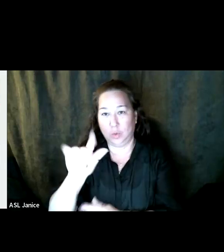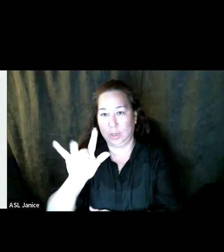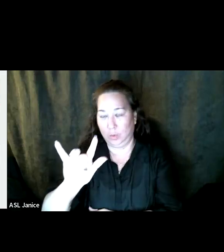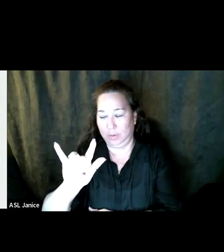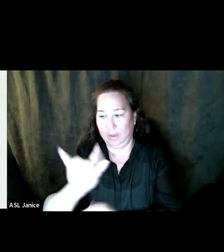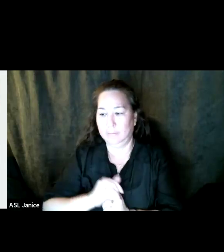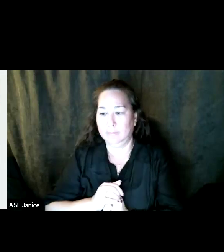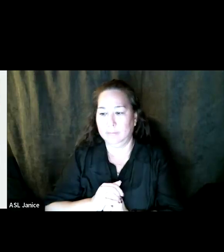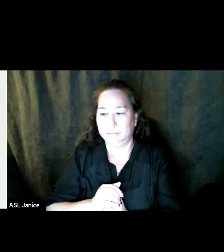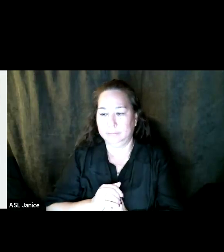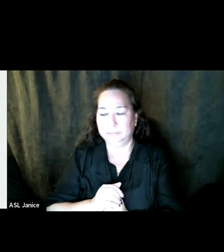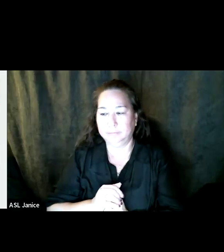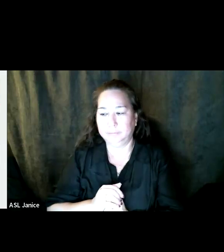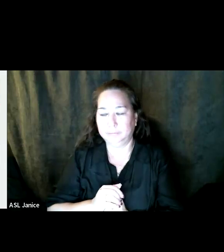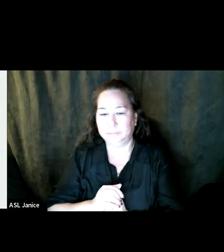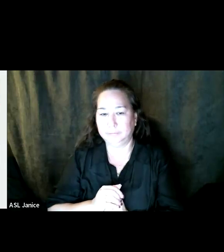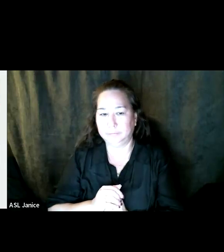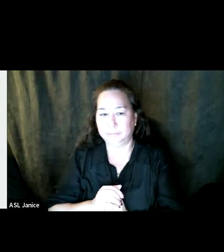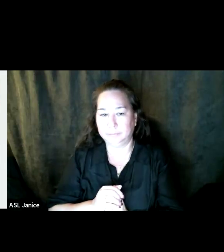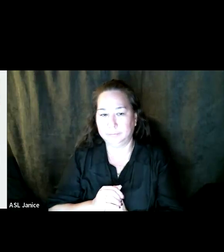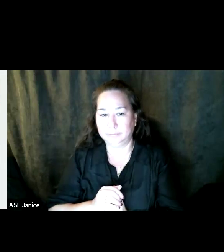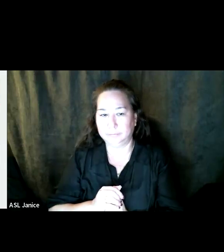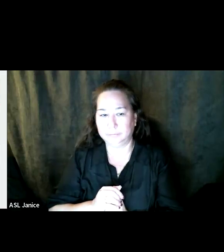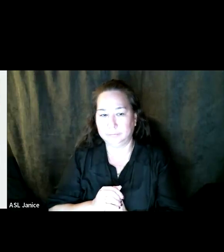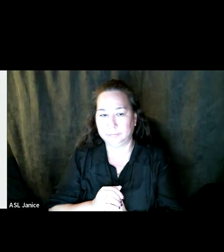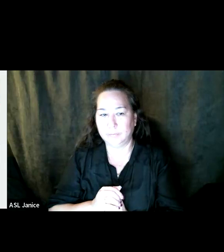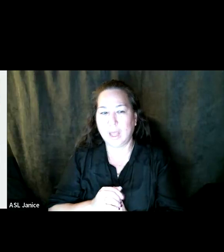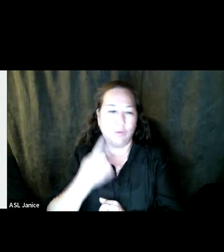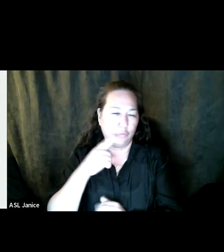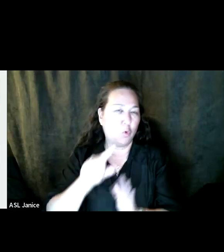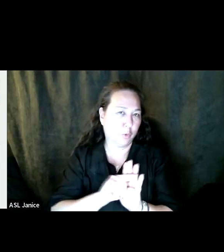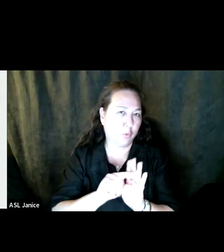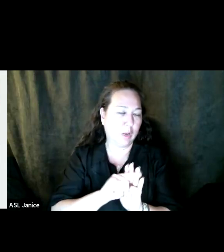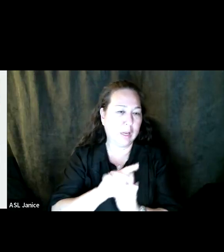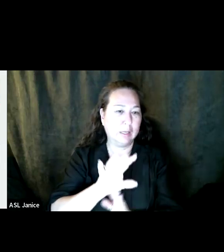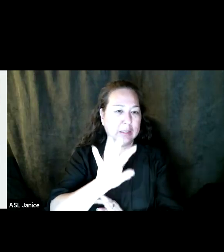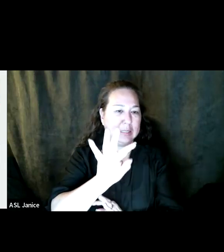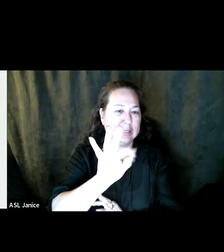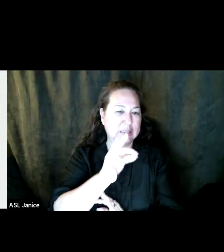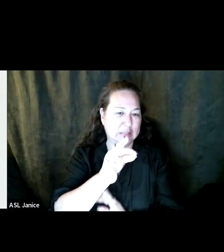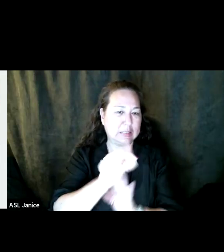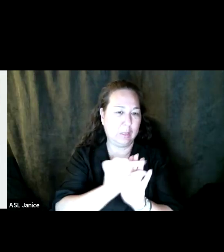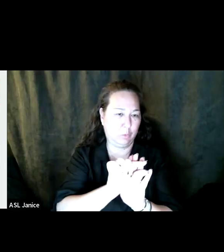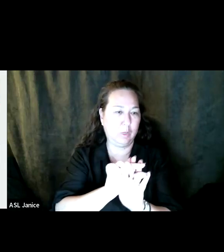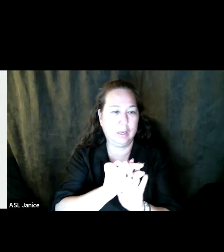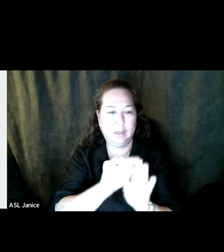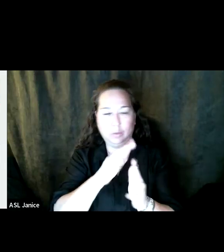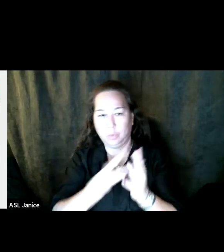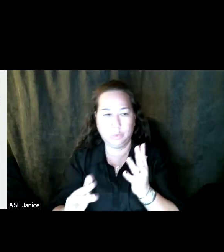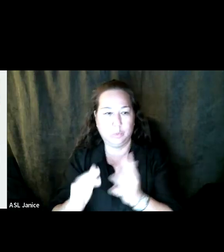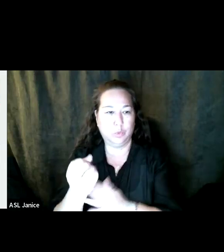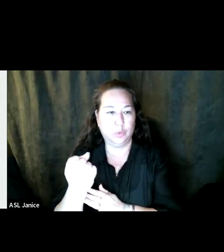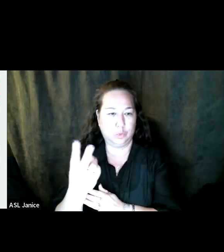Now, obviously, we are super excited as part of the long-range plan. The City of Boston and